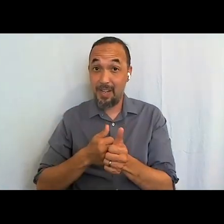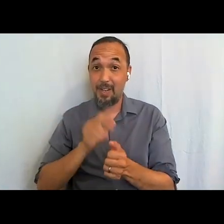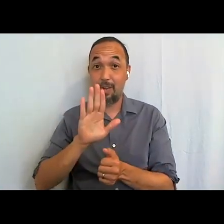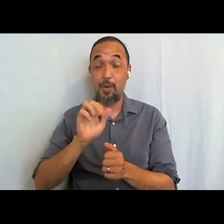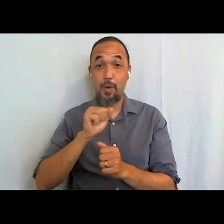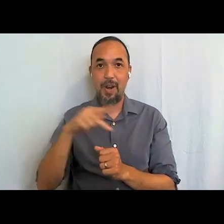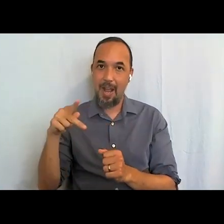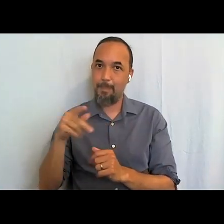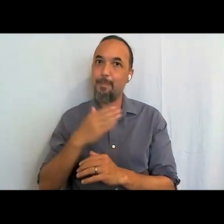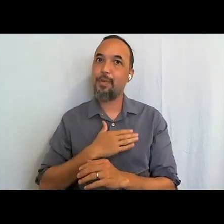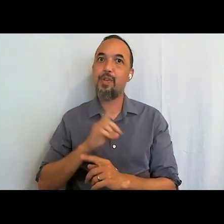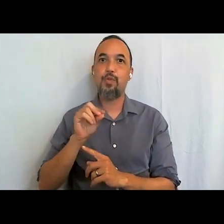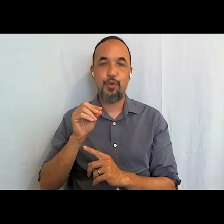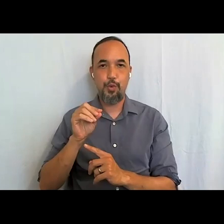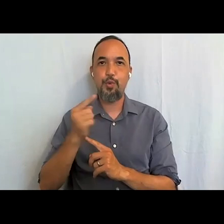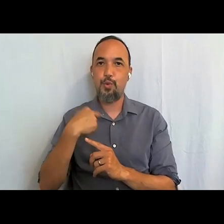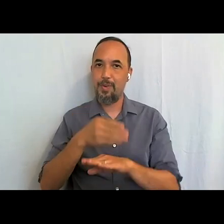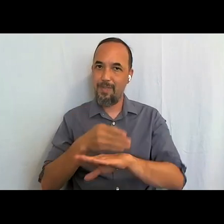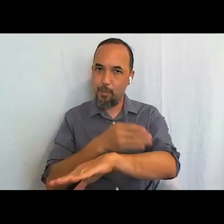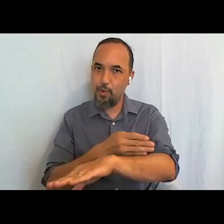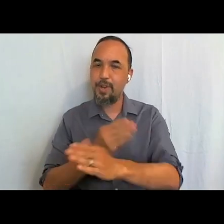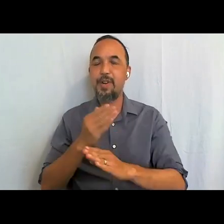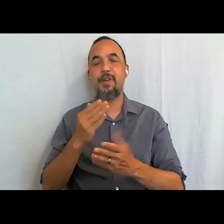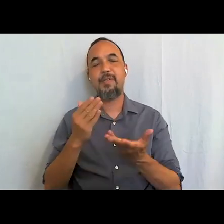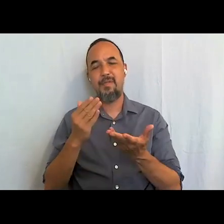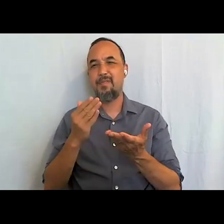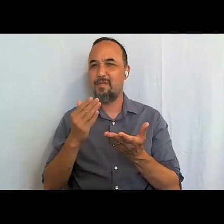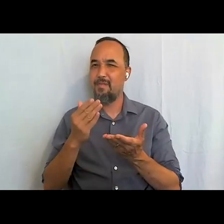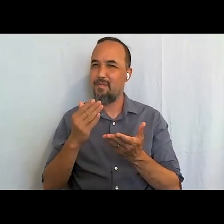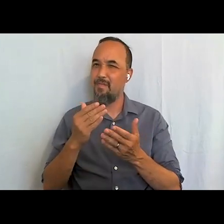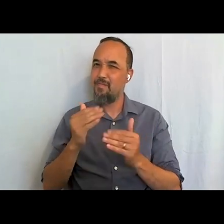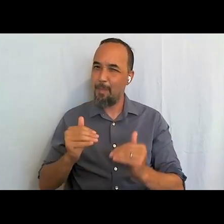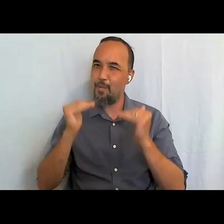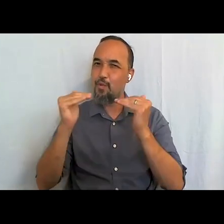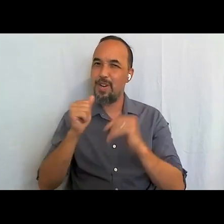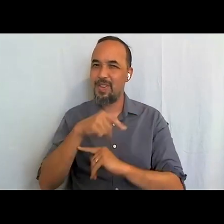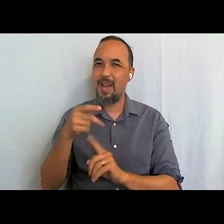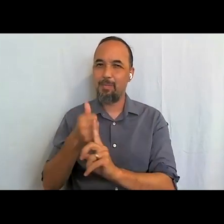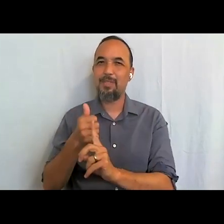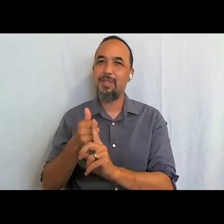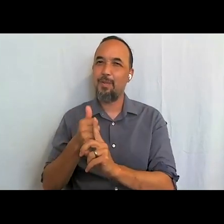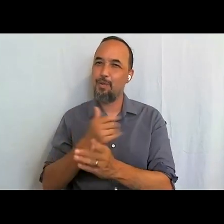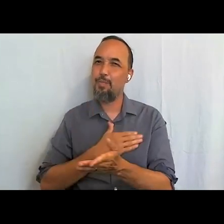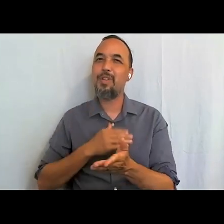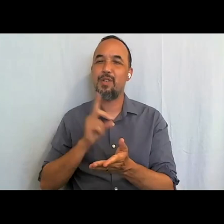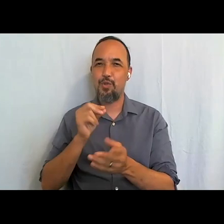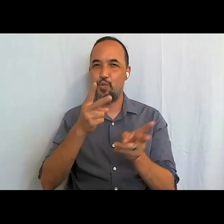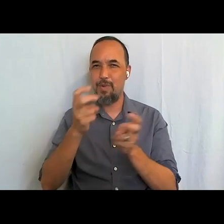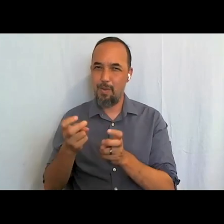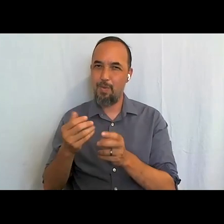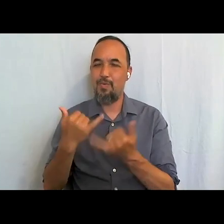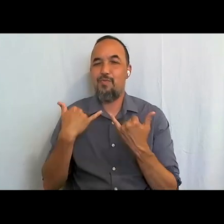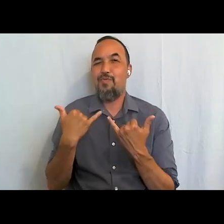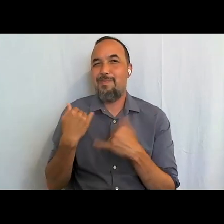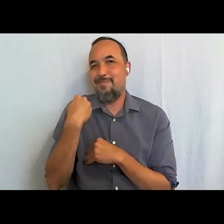stability improvements and there's some design things with the new models and devices, for sure. What else?